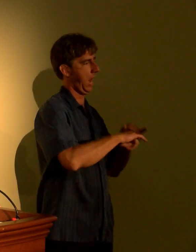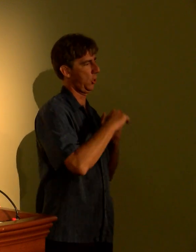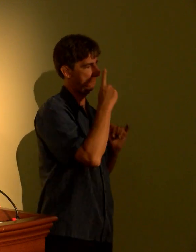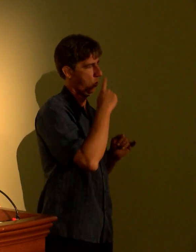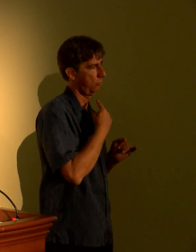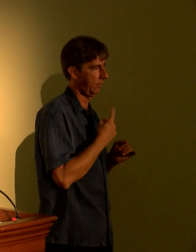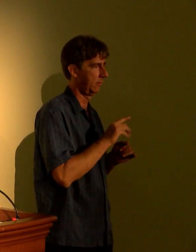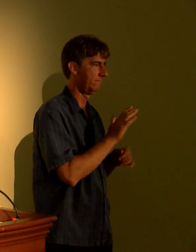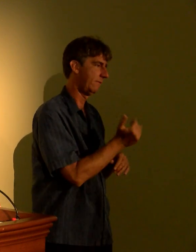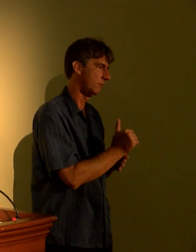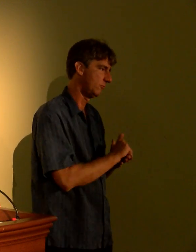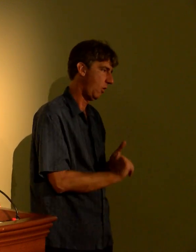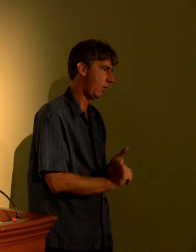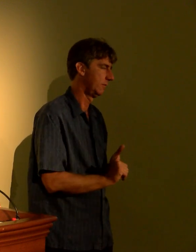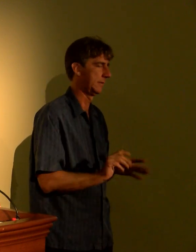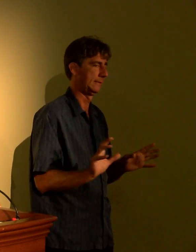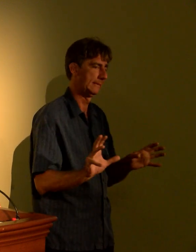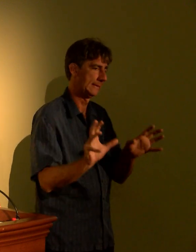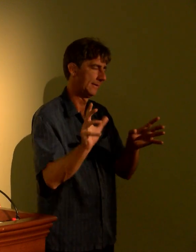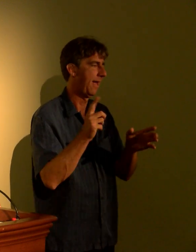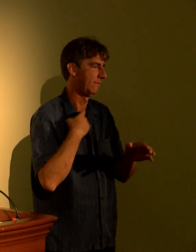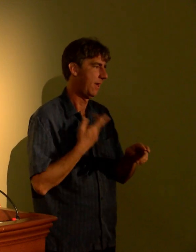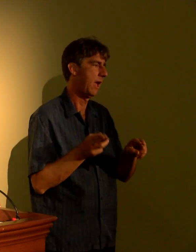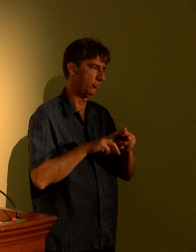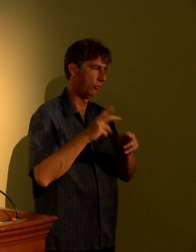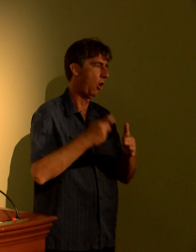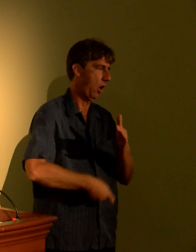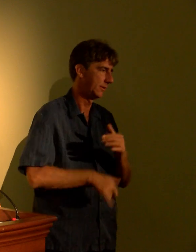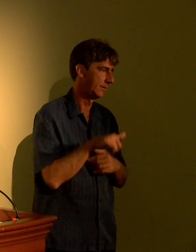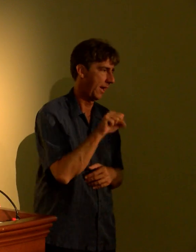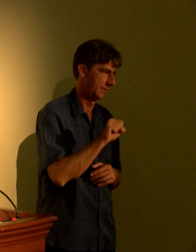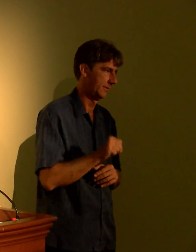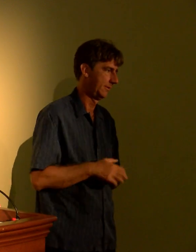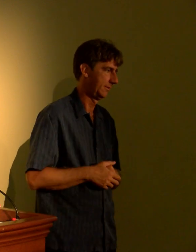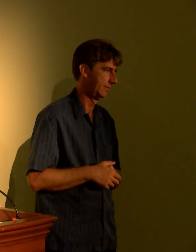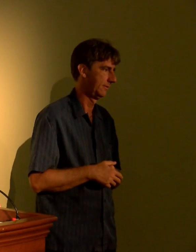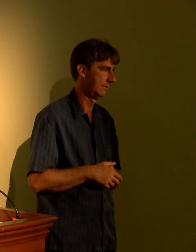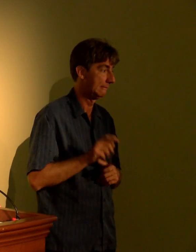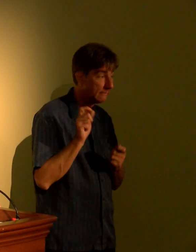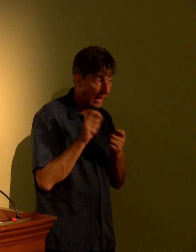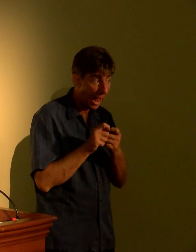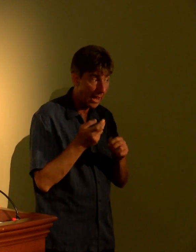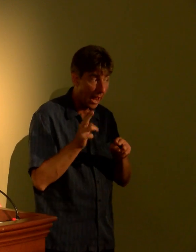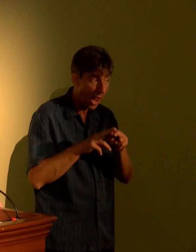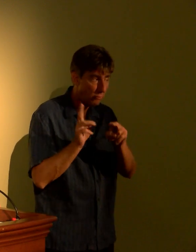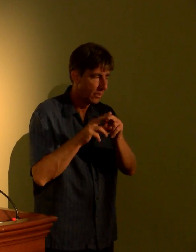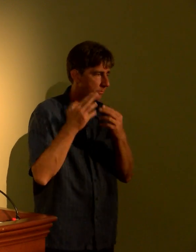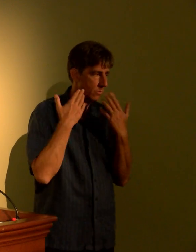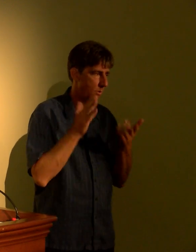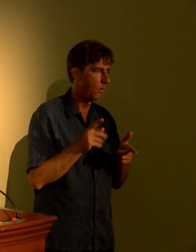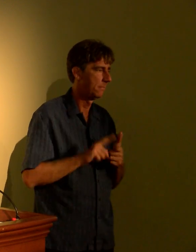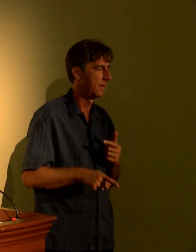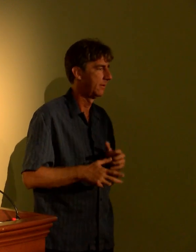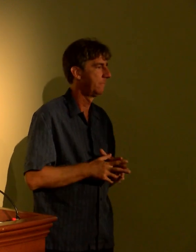that doesn't come without a cost. And we do know from other artists that there